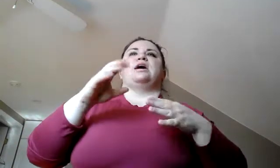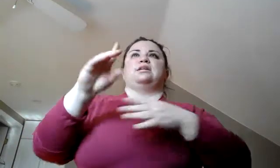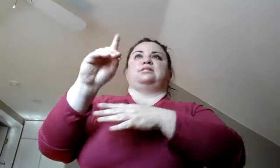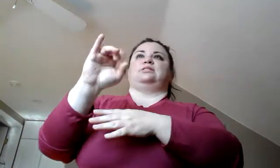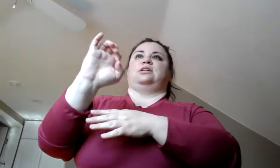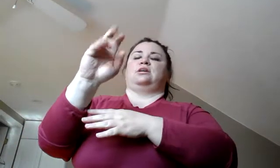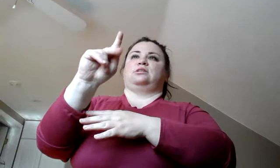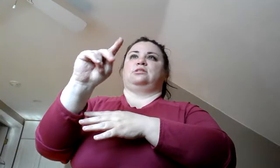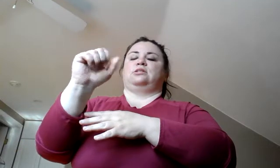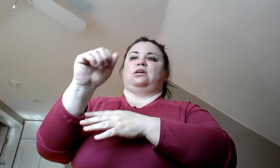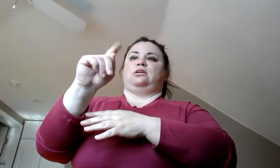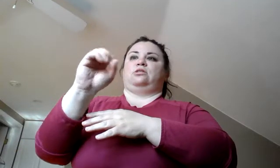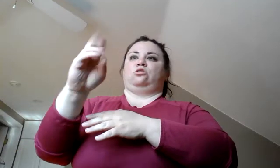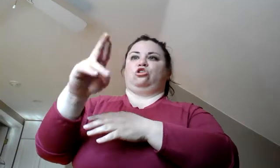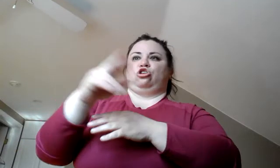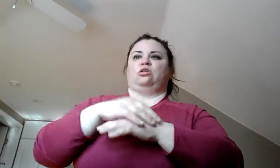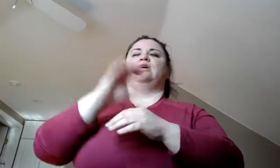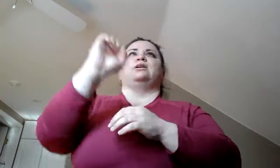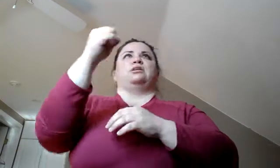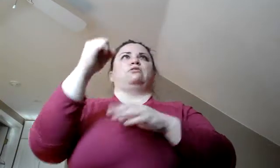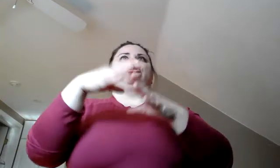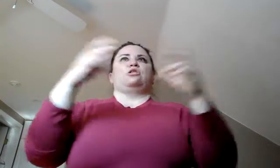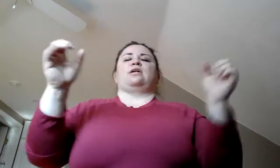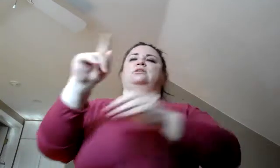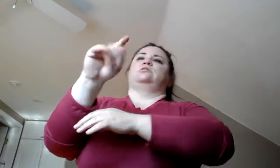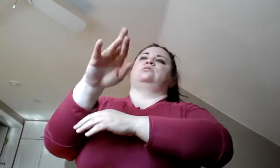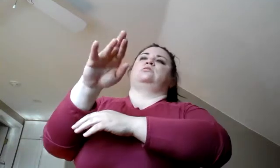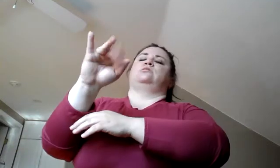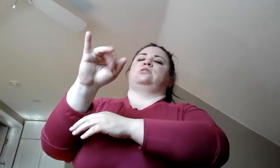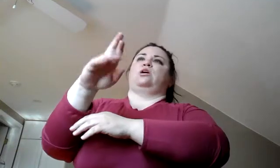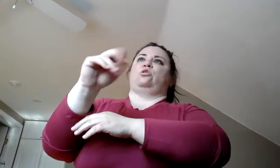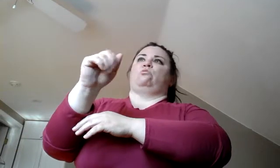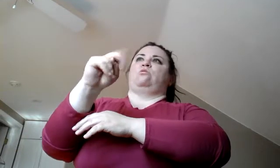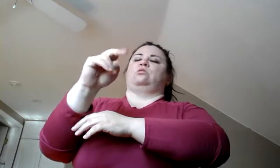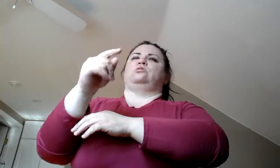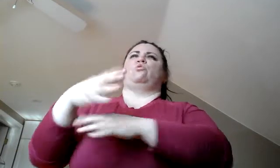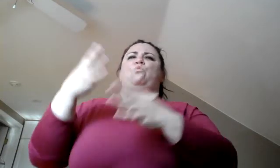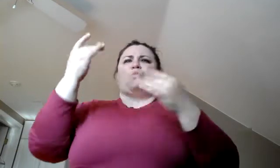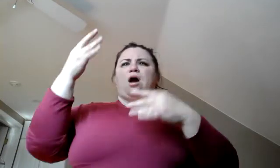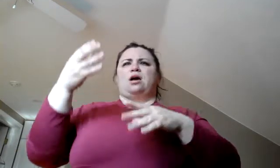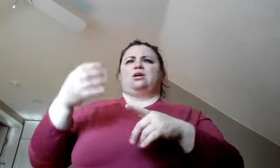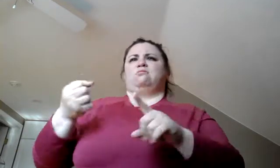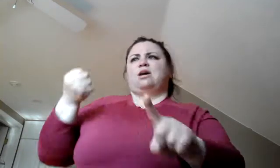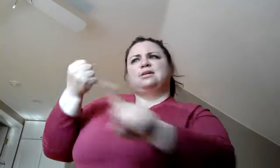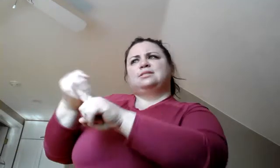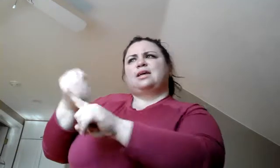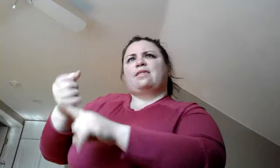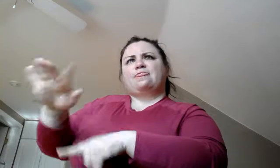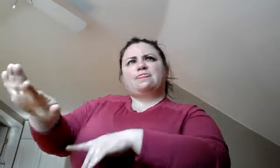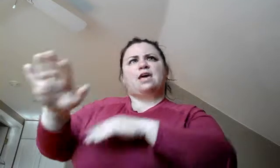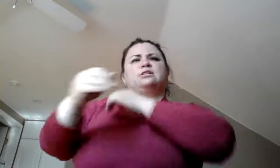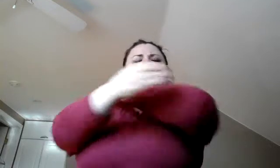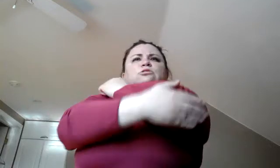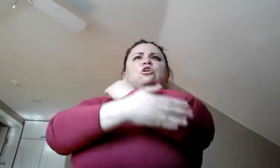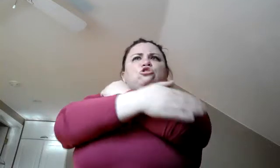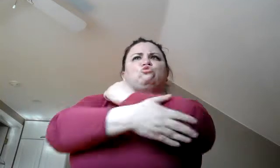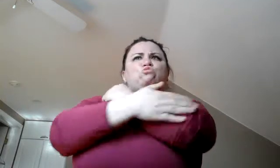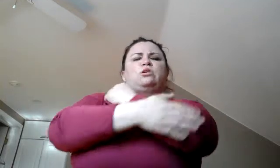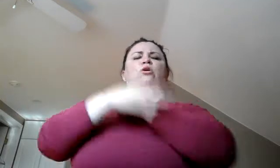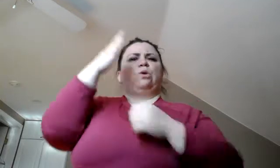would say, there's lots of tyrants. We're not invading other countries. Why that one? So Bush went through a couple reasons. We're there